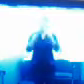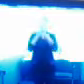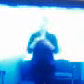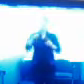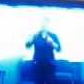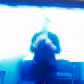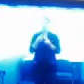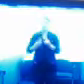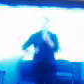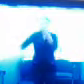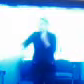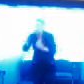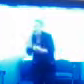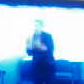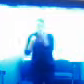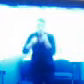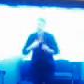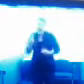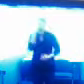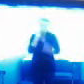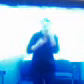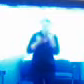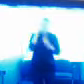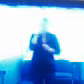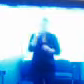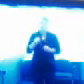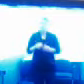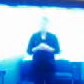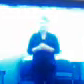So it's like folk tales that add things on.